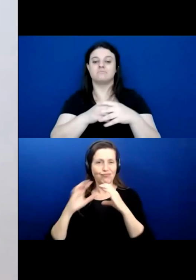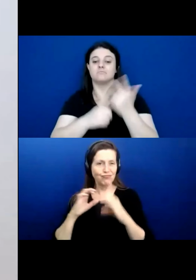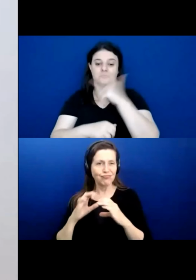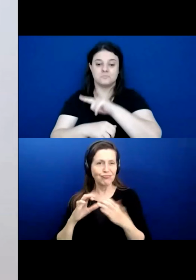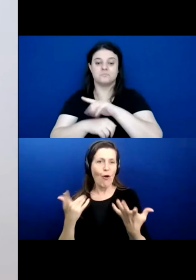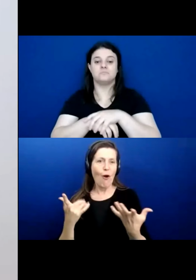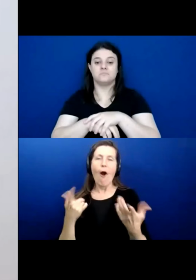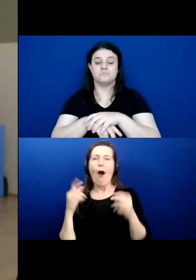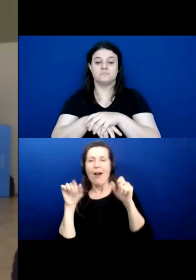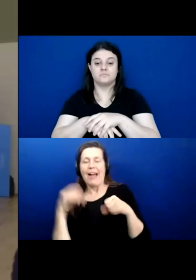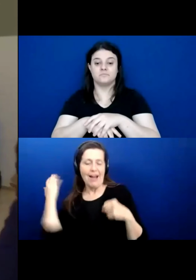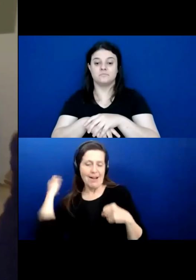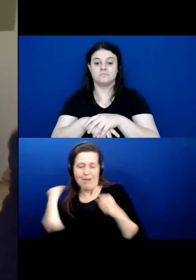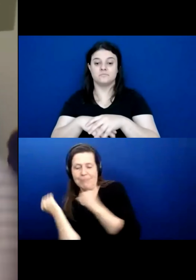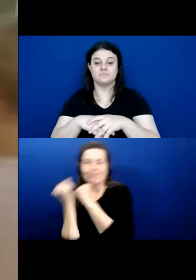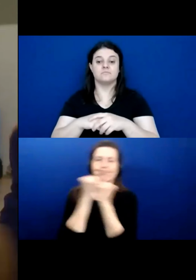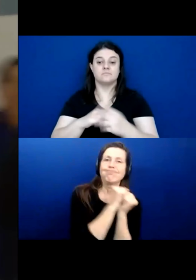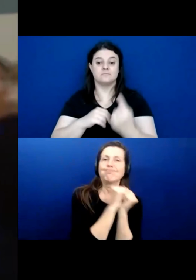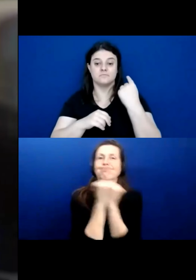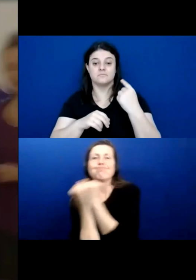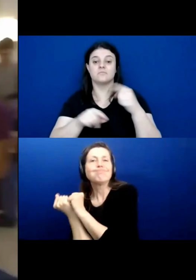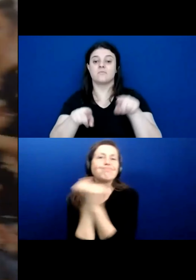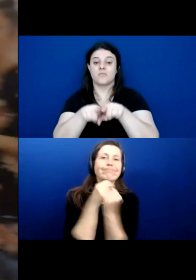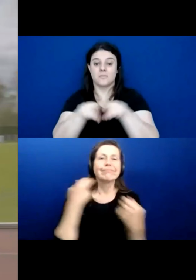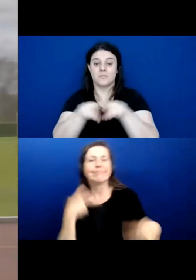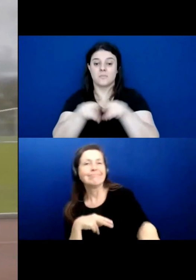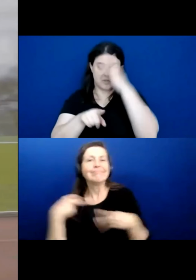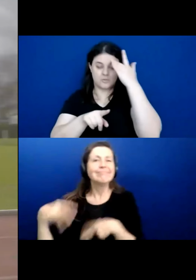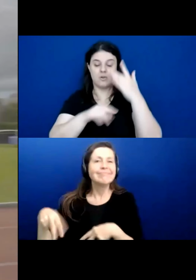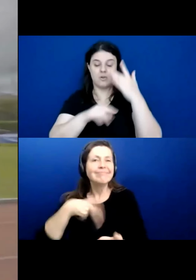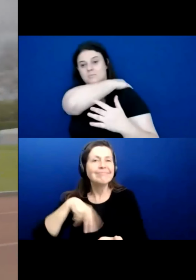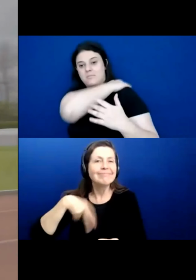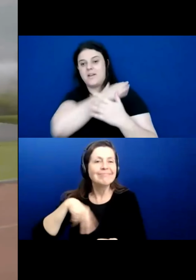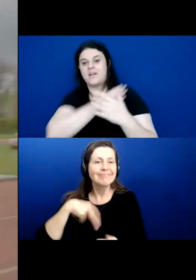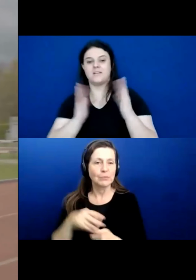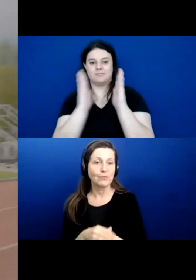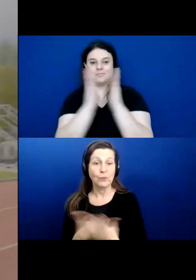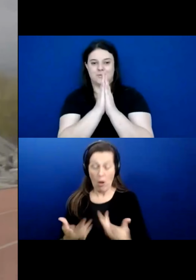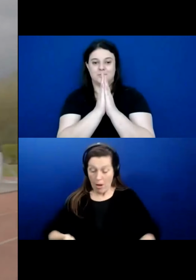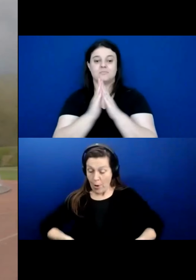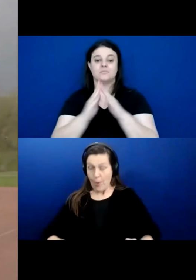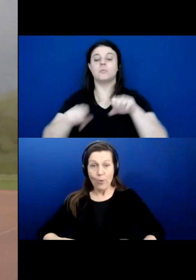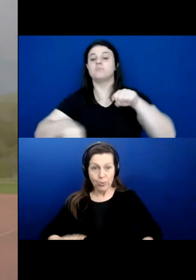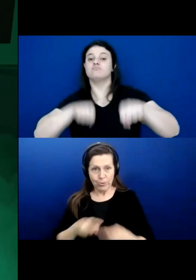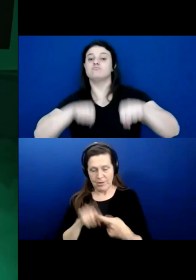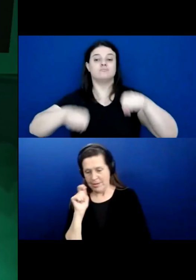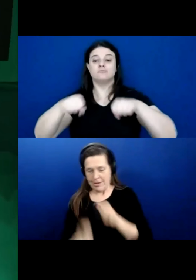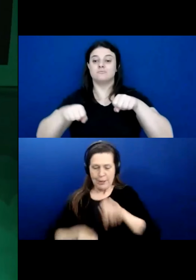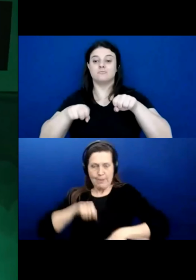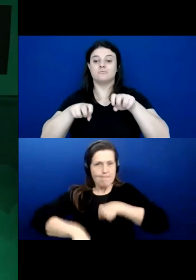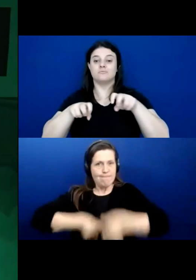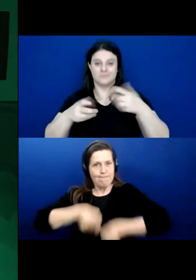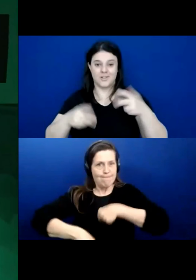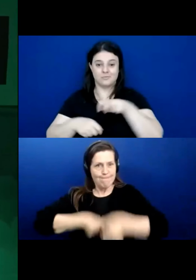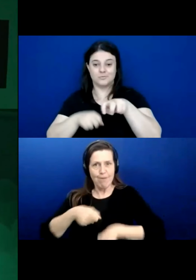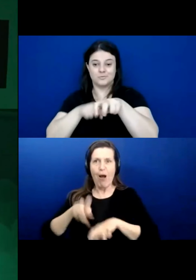enjoy swaying back to back in a dance class. A wheelchair user being taken on an adapted bike ride. A